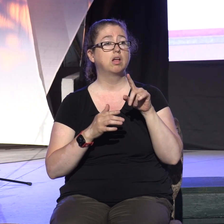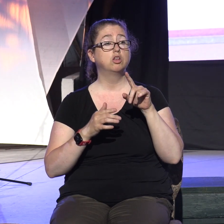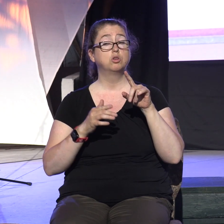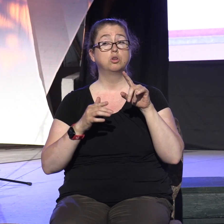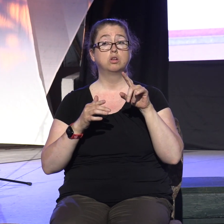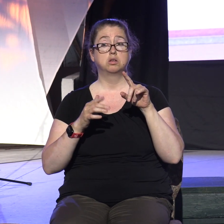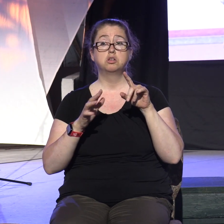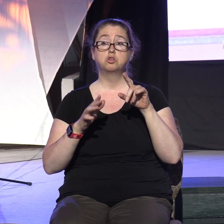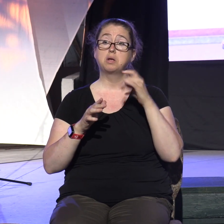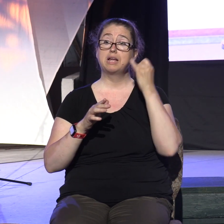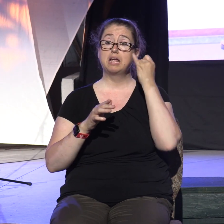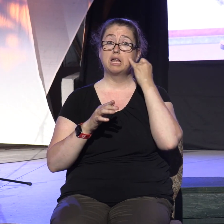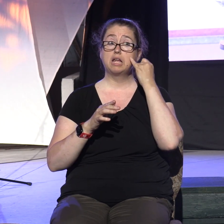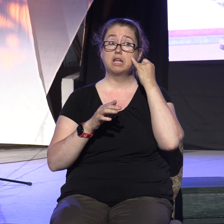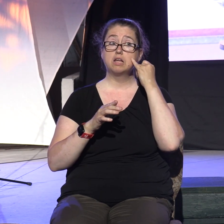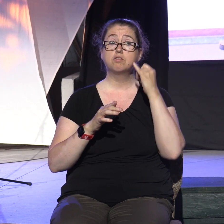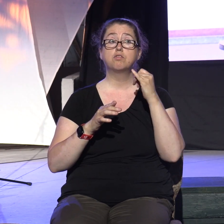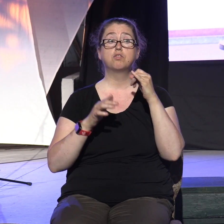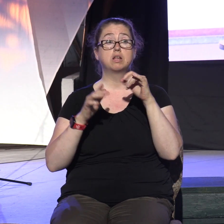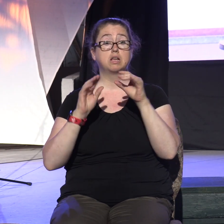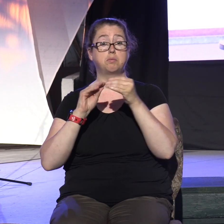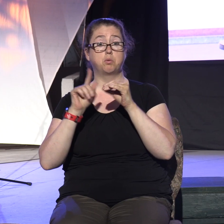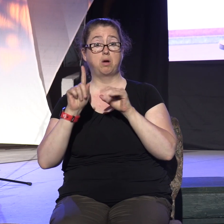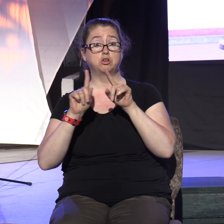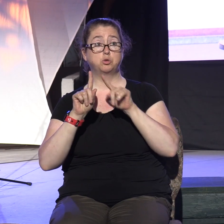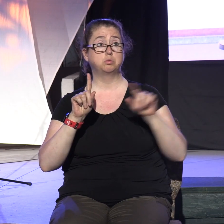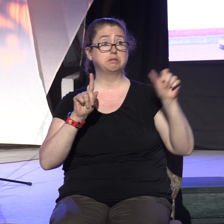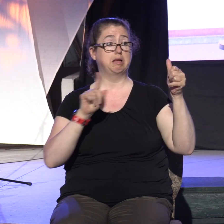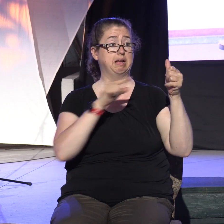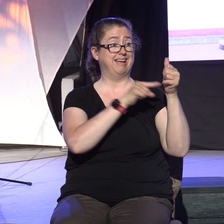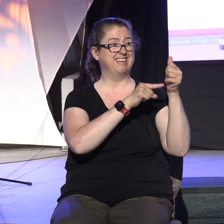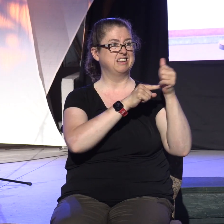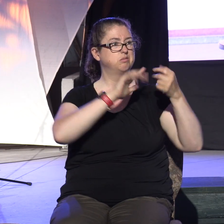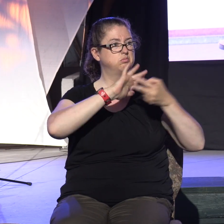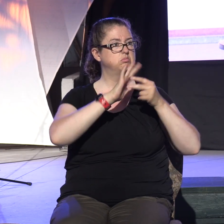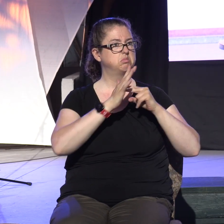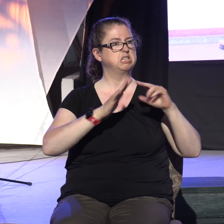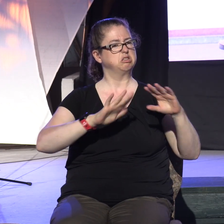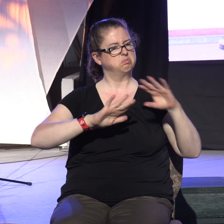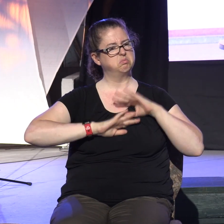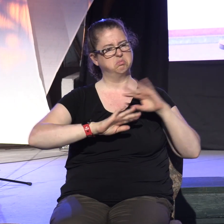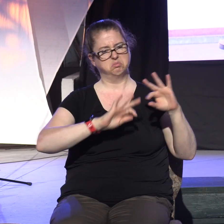came back 10 times more than I have now.